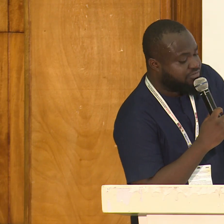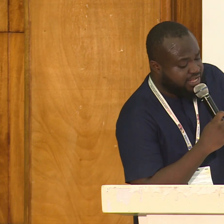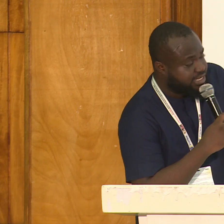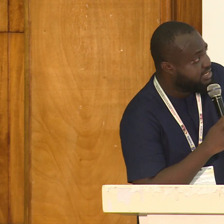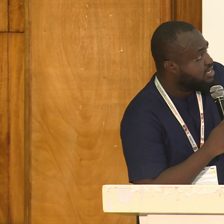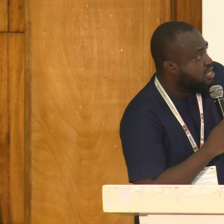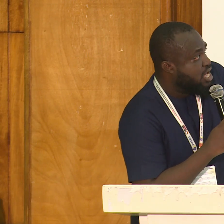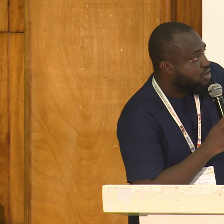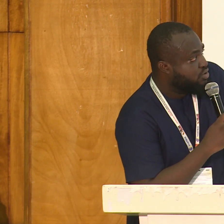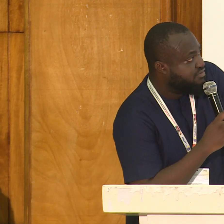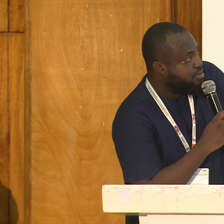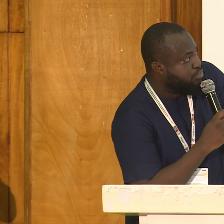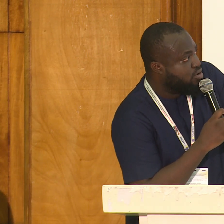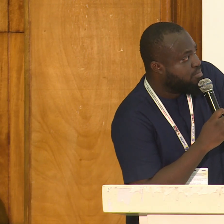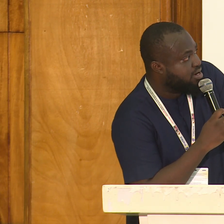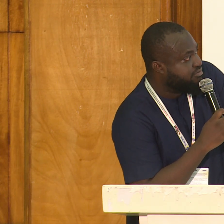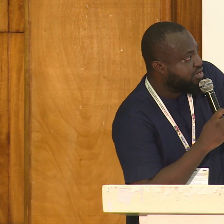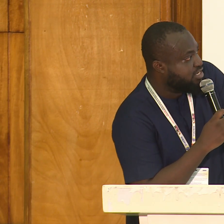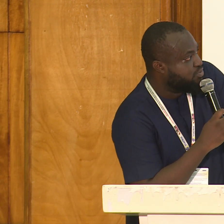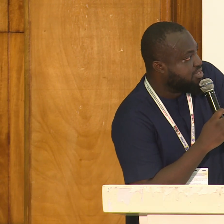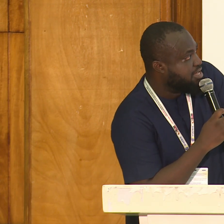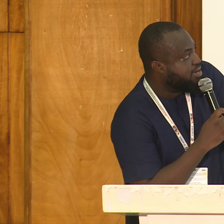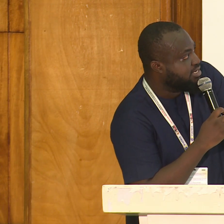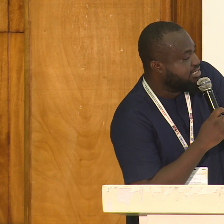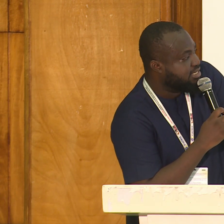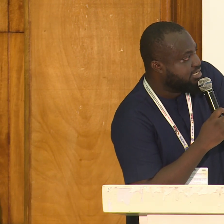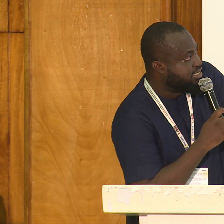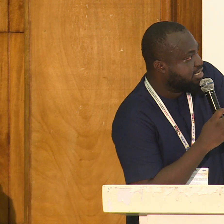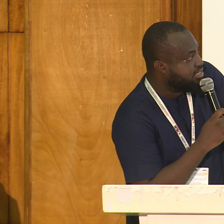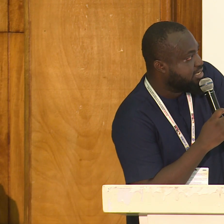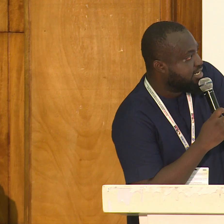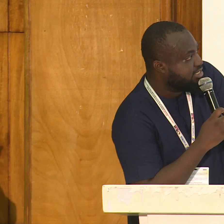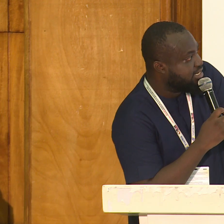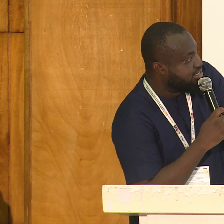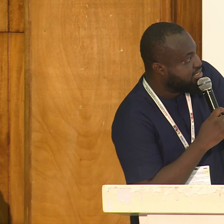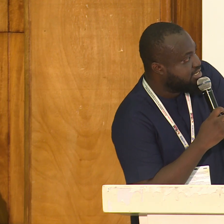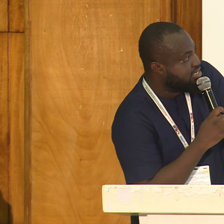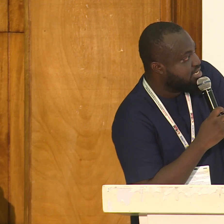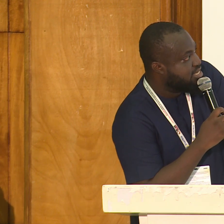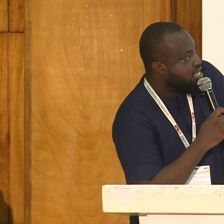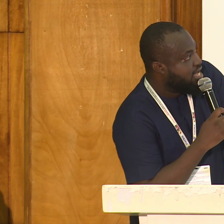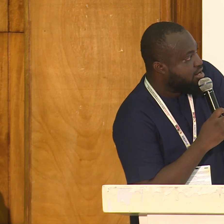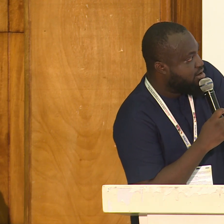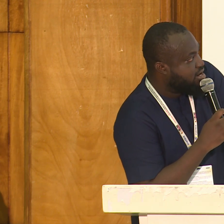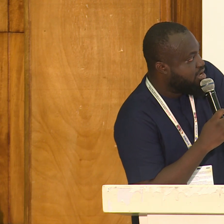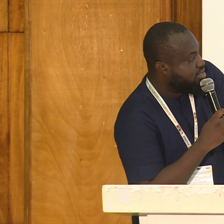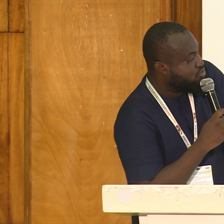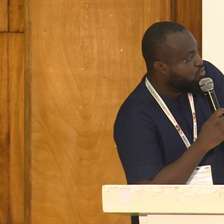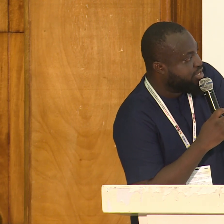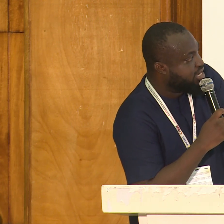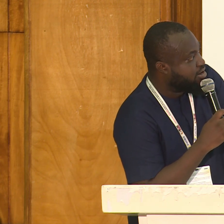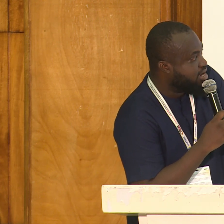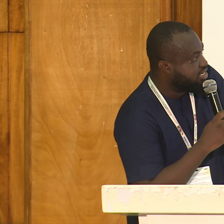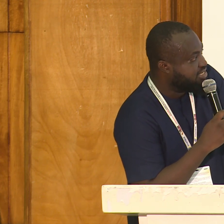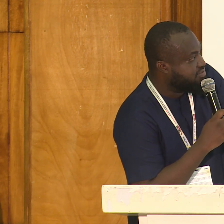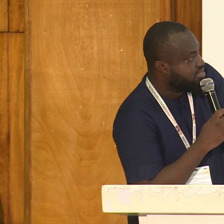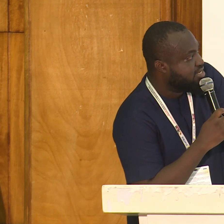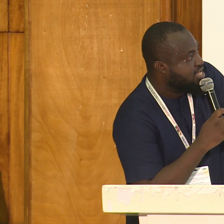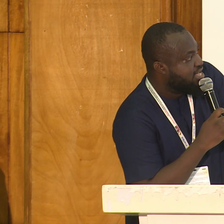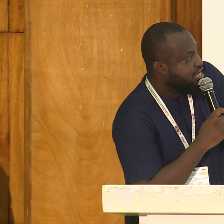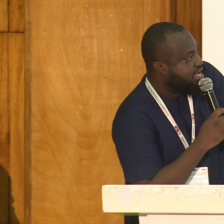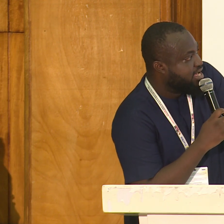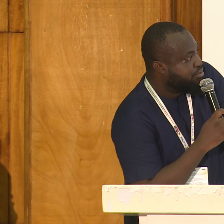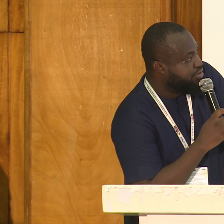also reflect an uneven program coverage, with urban centers such as Ashanti, Accra, so Greater Accra